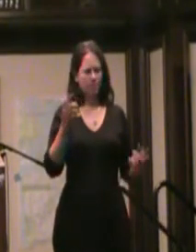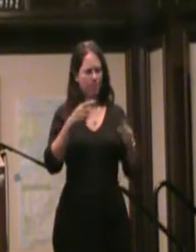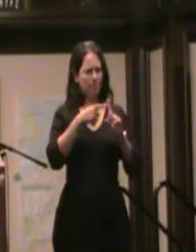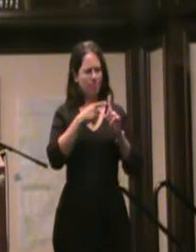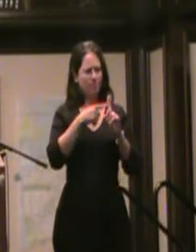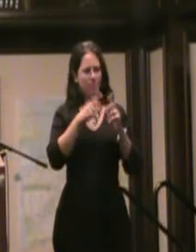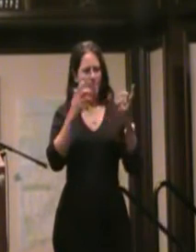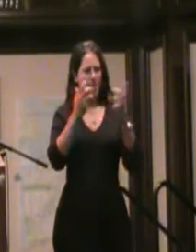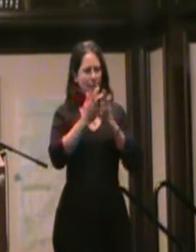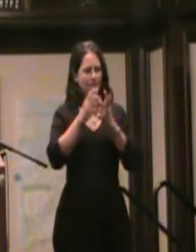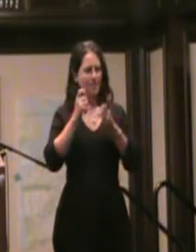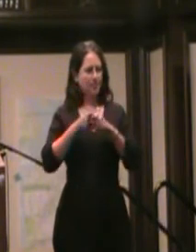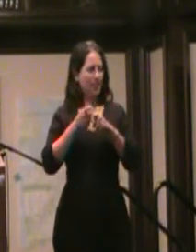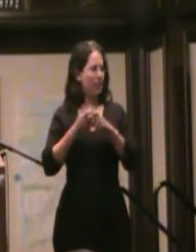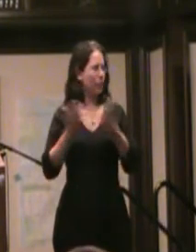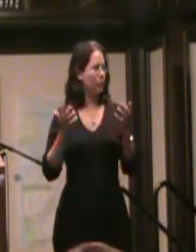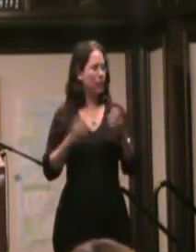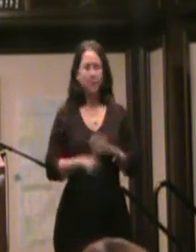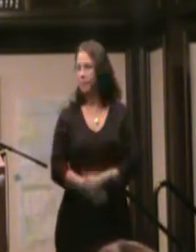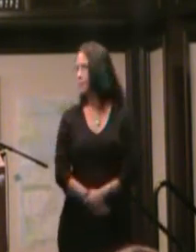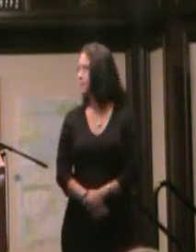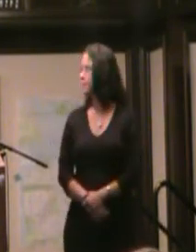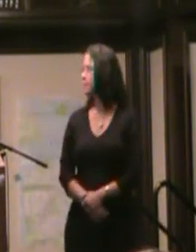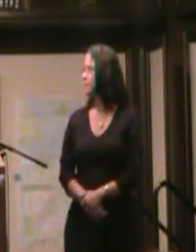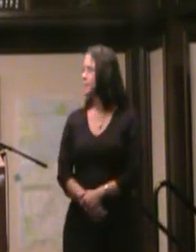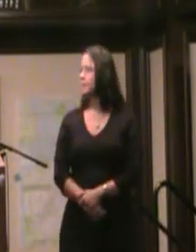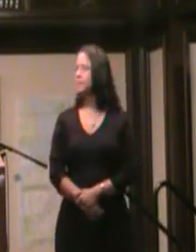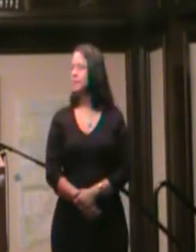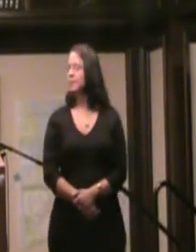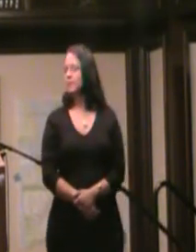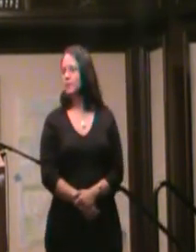what would be the match in Spanish?